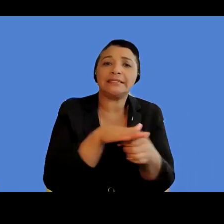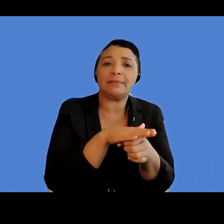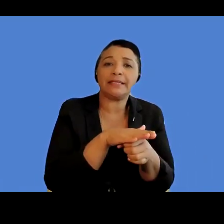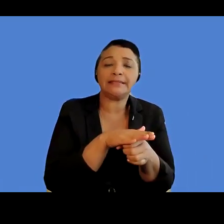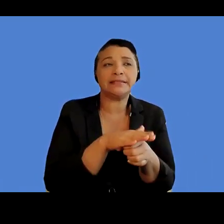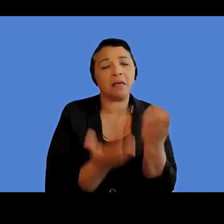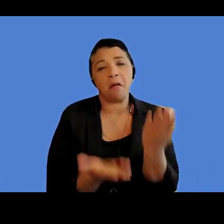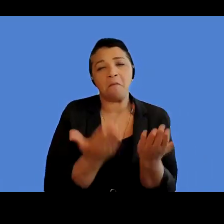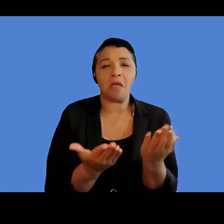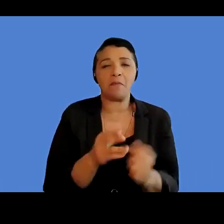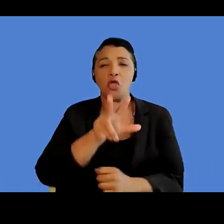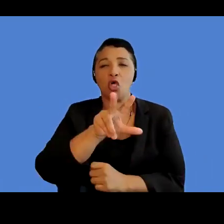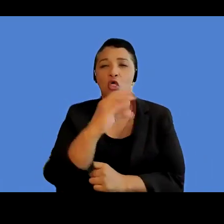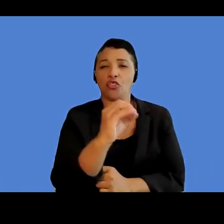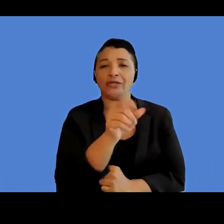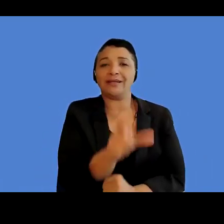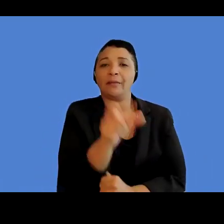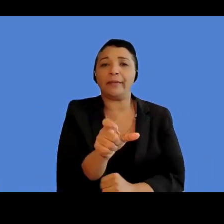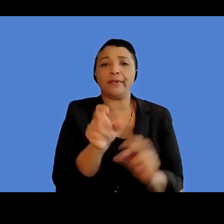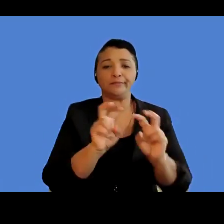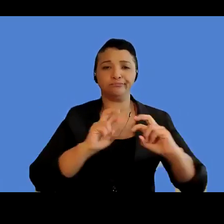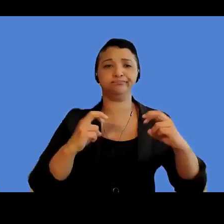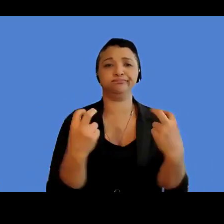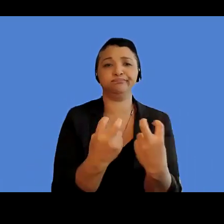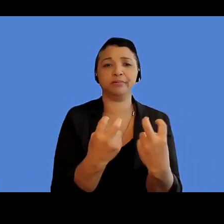of roughly 30 people,